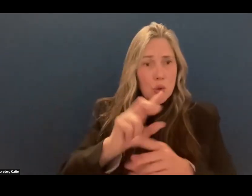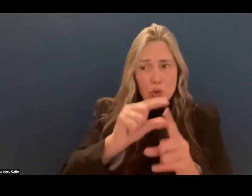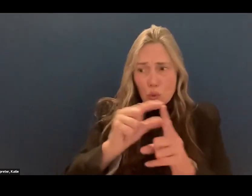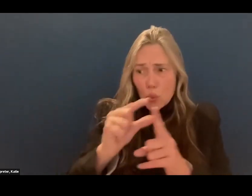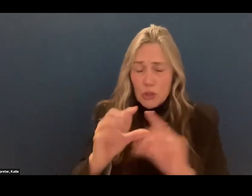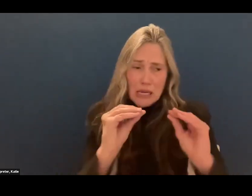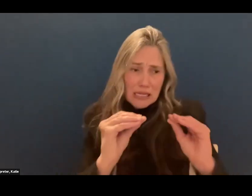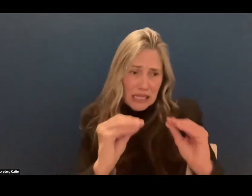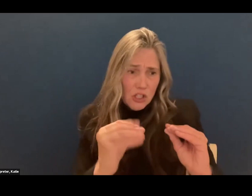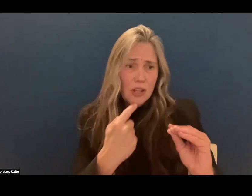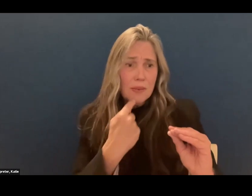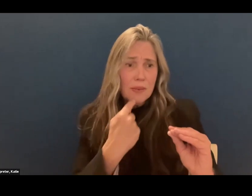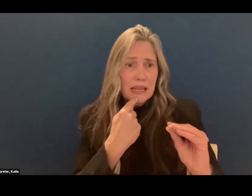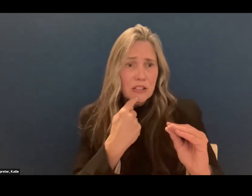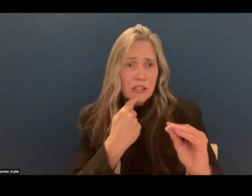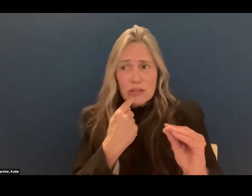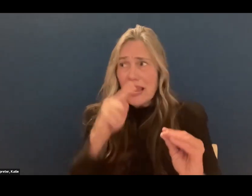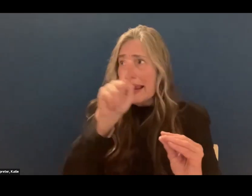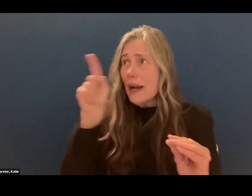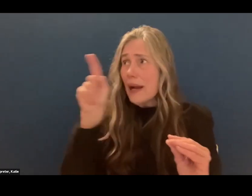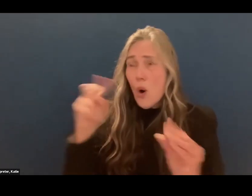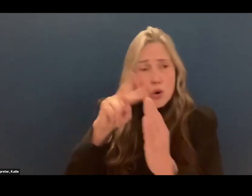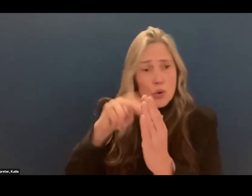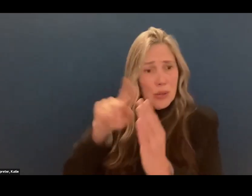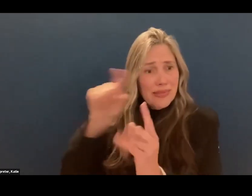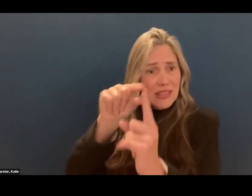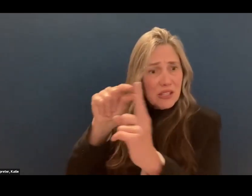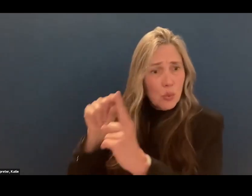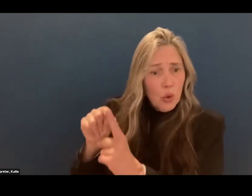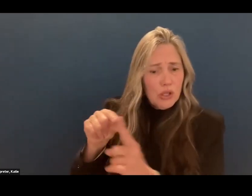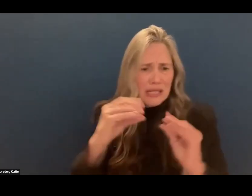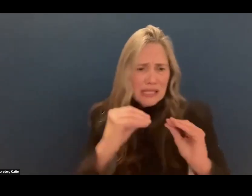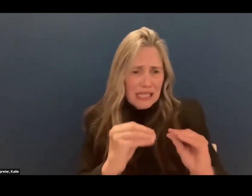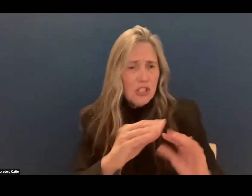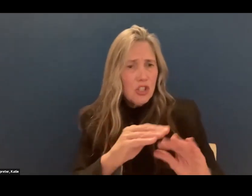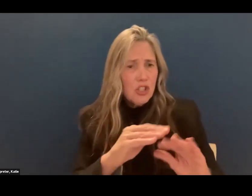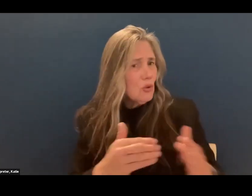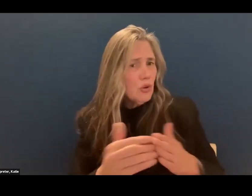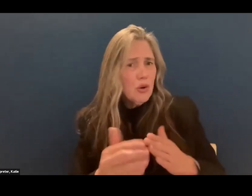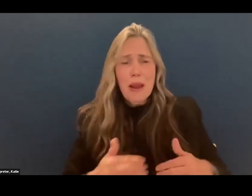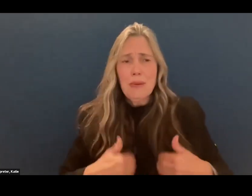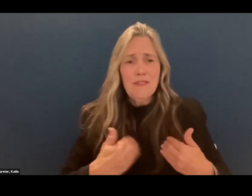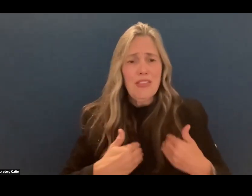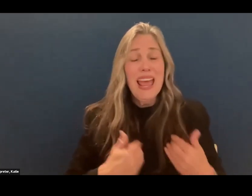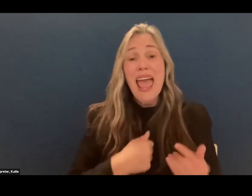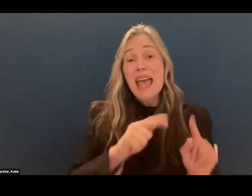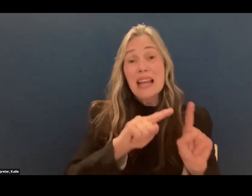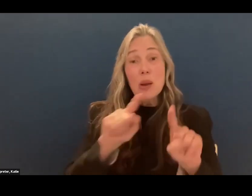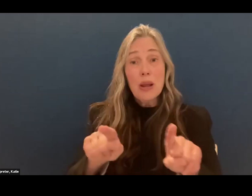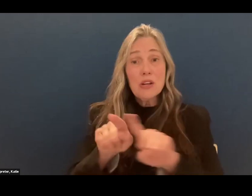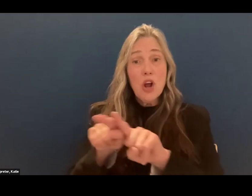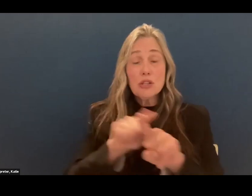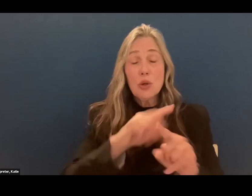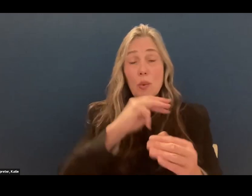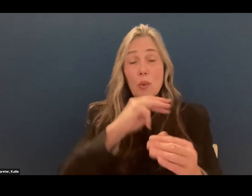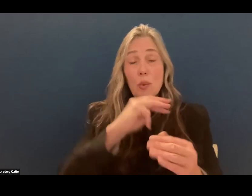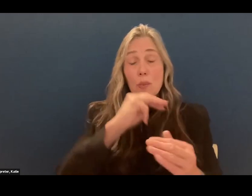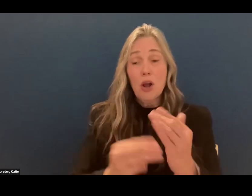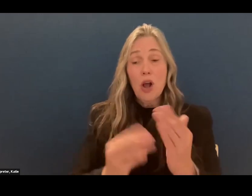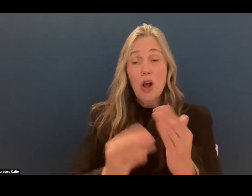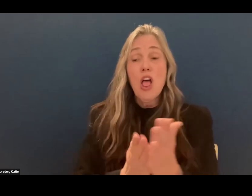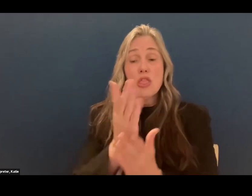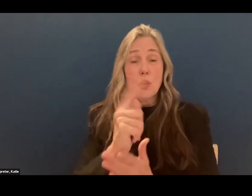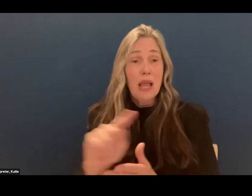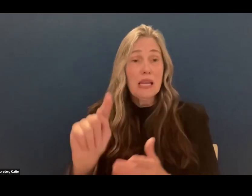can. I think what she said there really paralleled with, also I had the opportunity to attend the Right to Read. It really paralleled how important it is in those